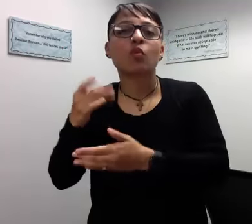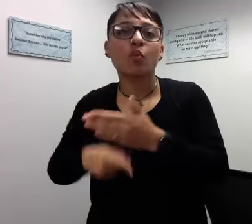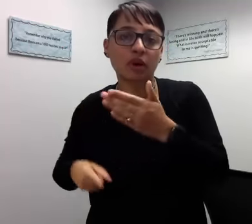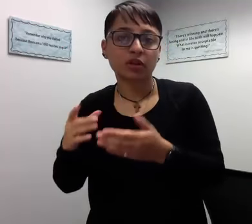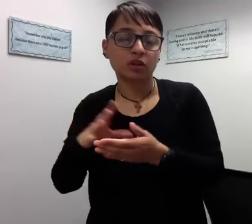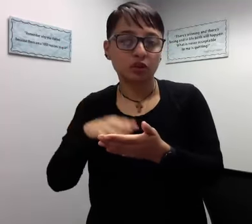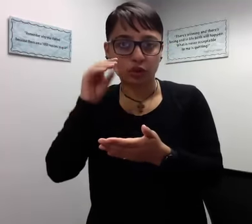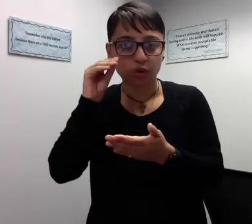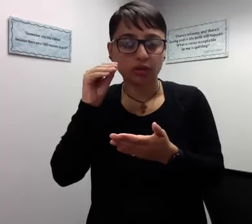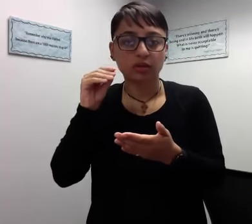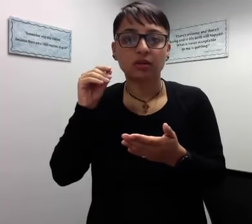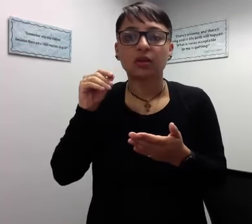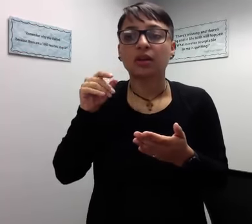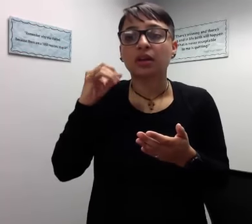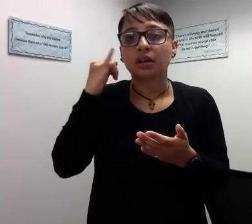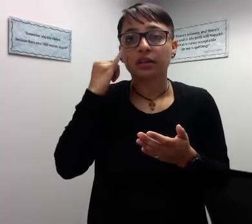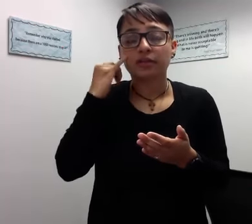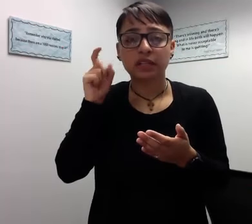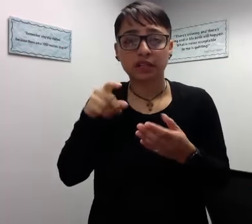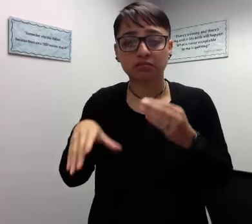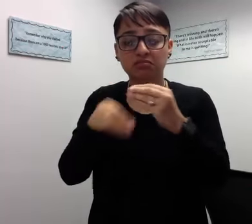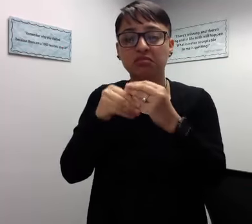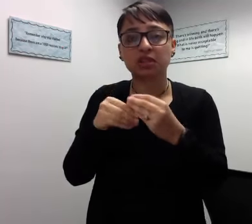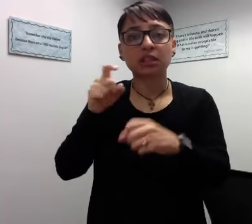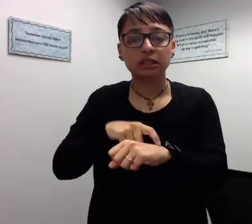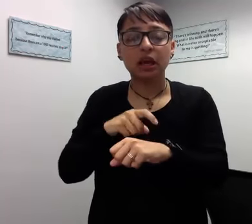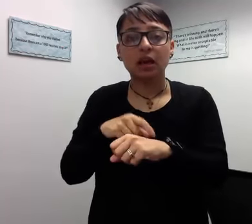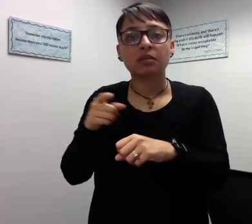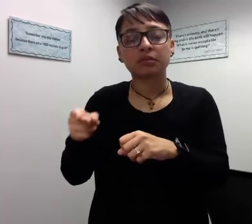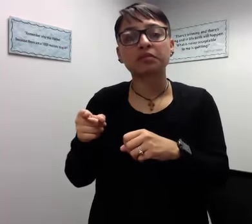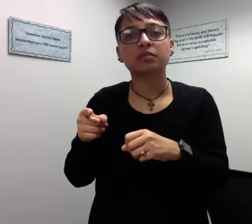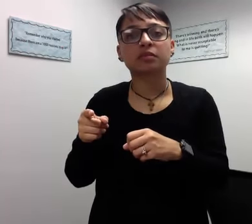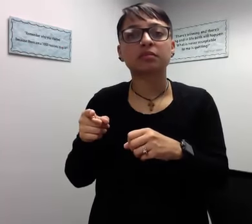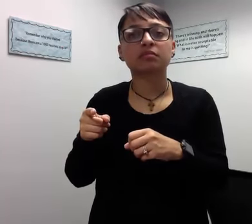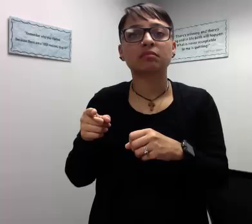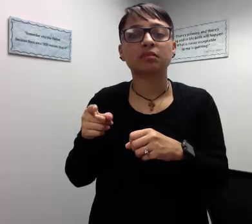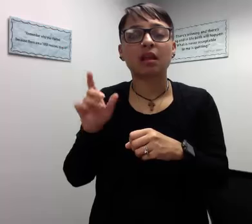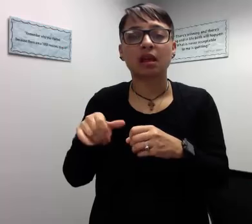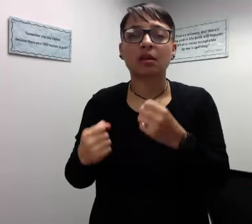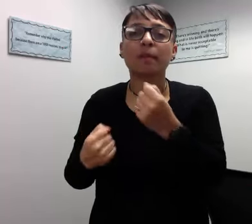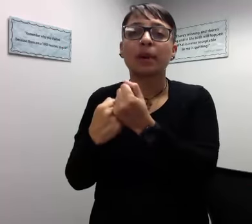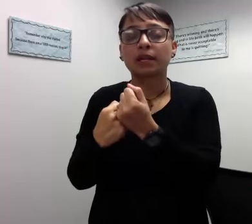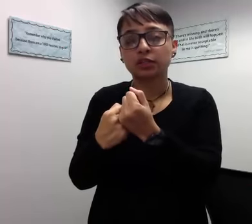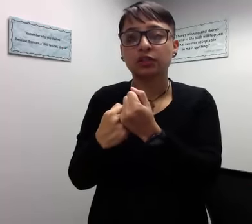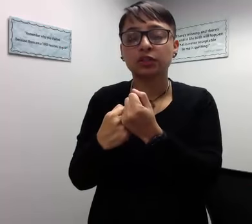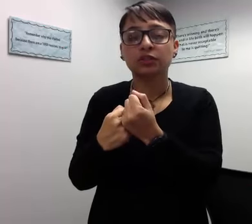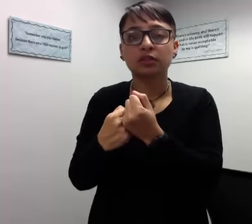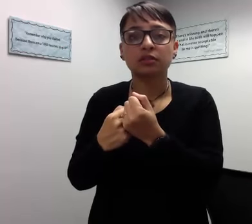accommodation. He's learning the same information, but he's getting a little extra time to do it. A modification